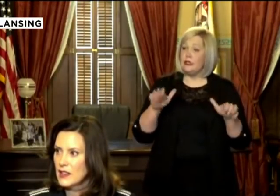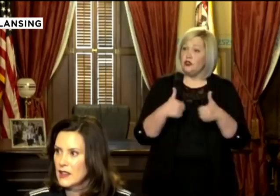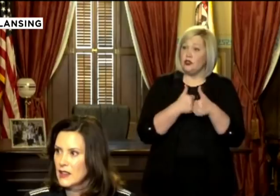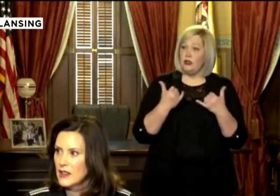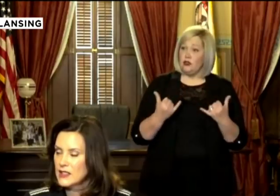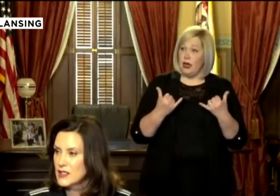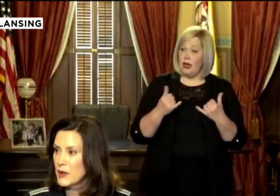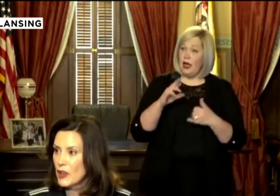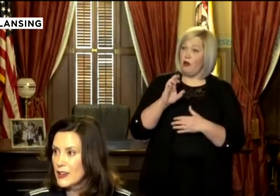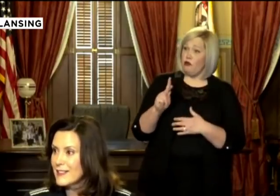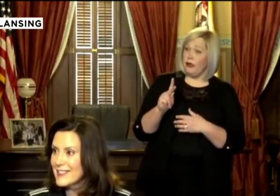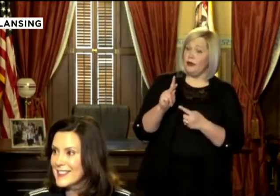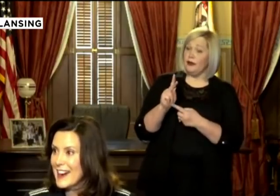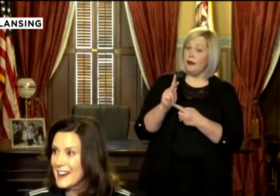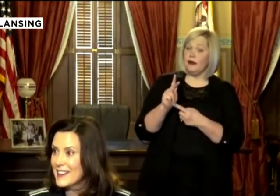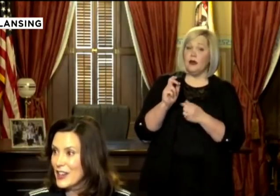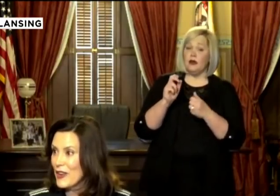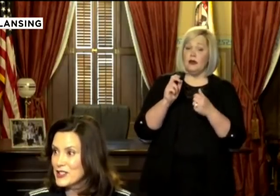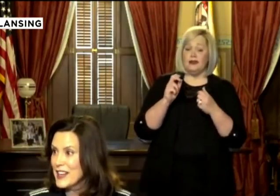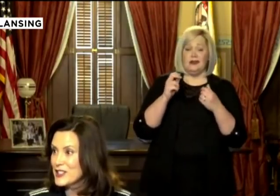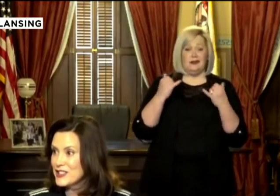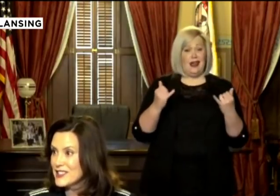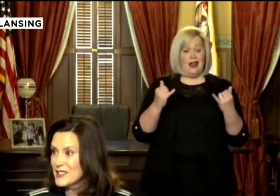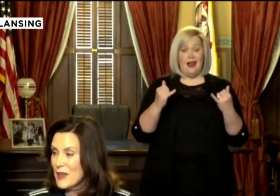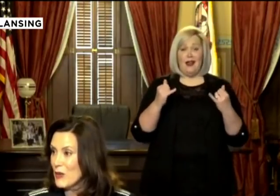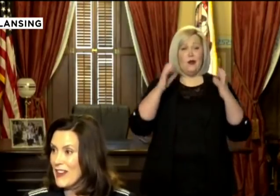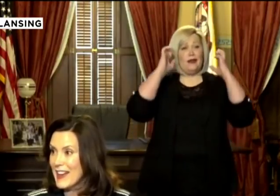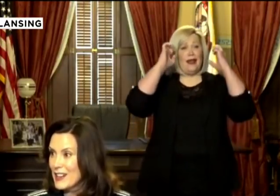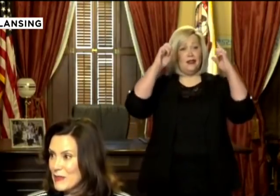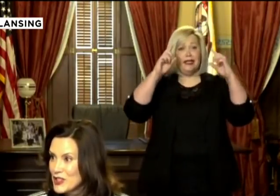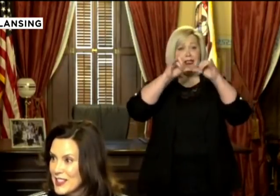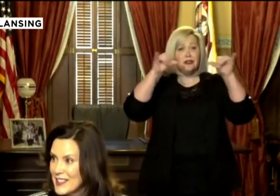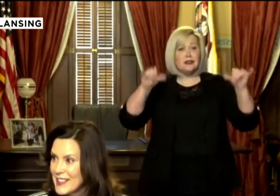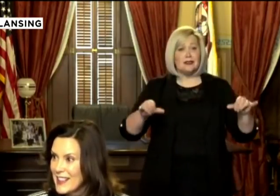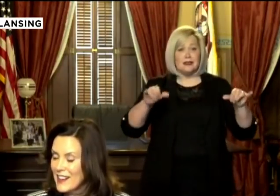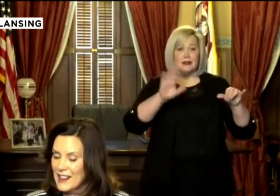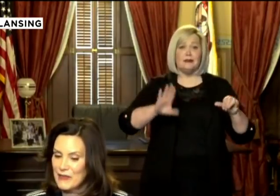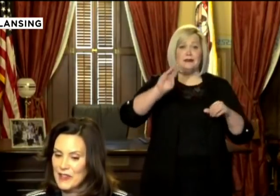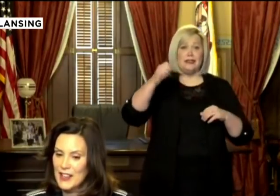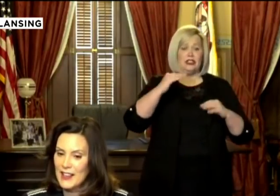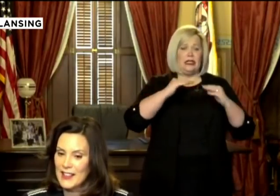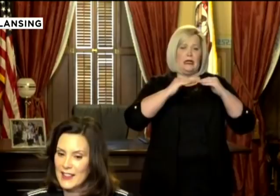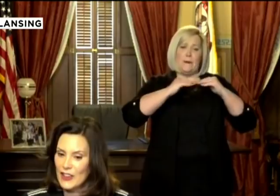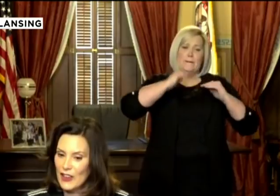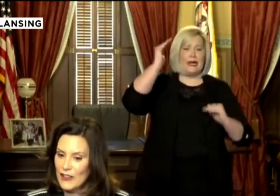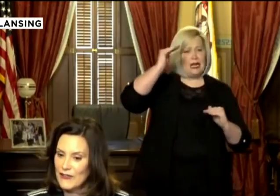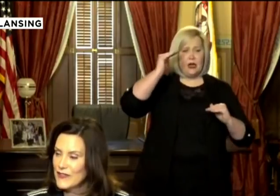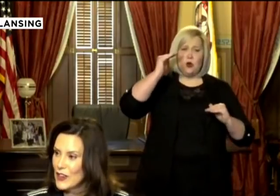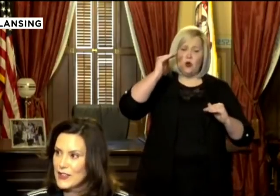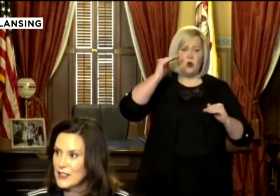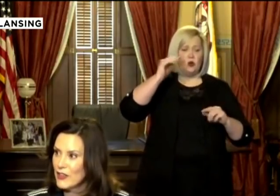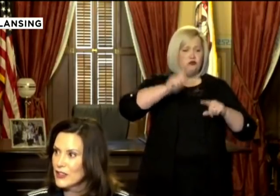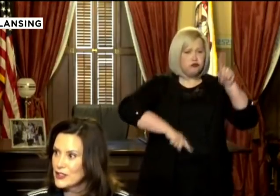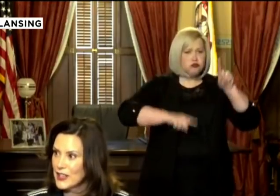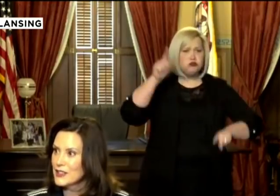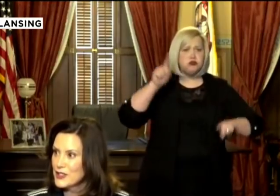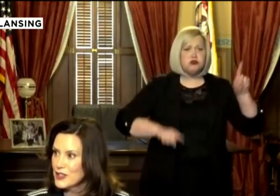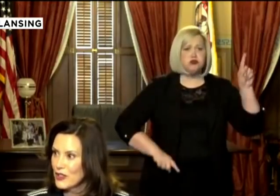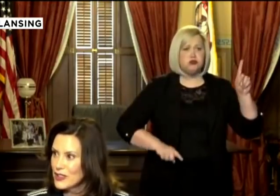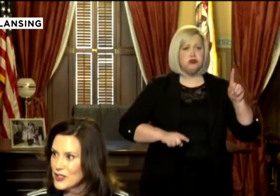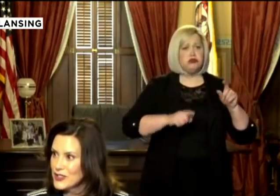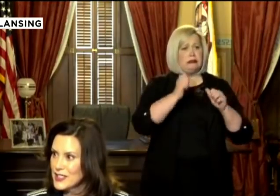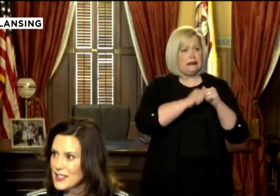with the disparate educational system that we've had in Michigan, that there are very